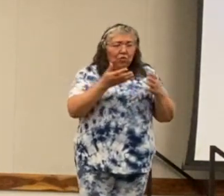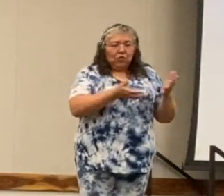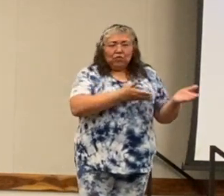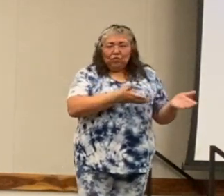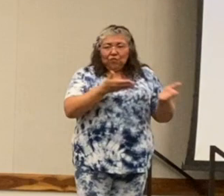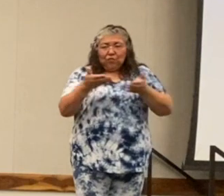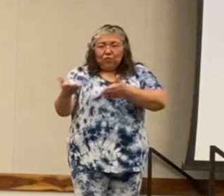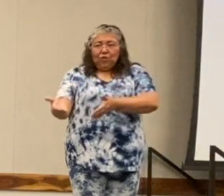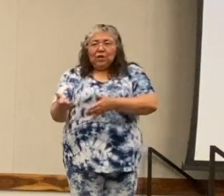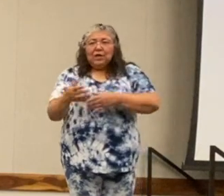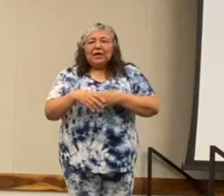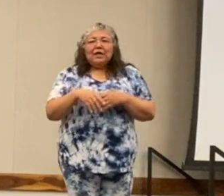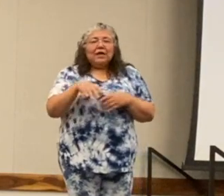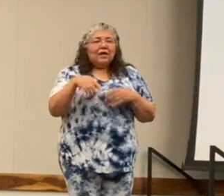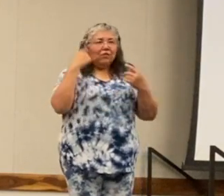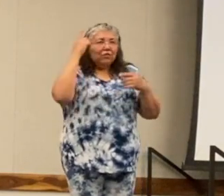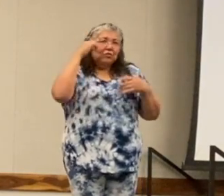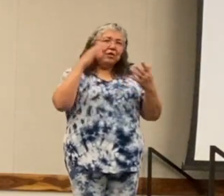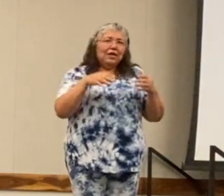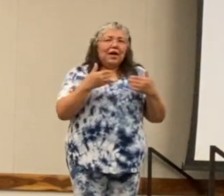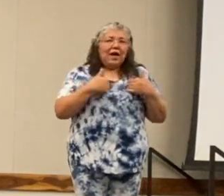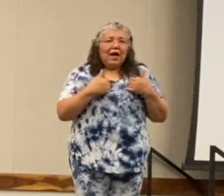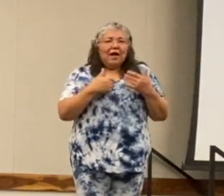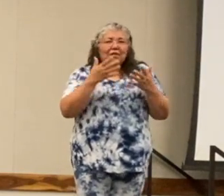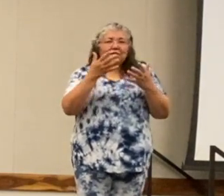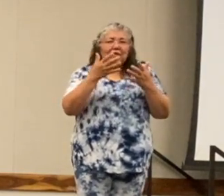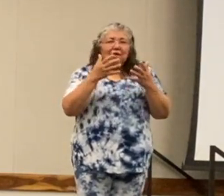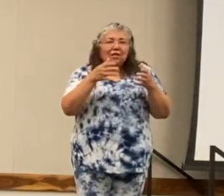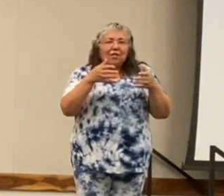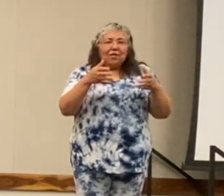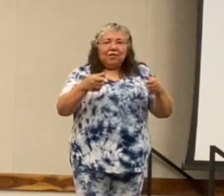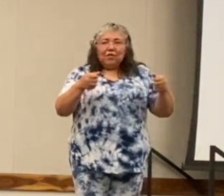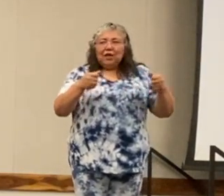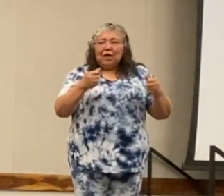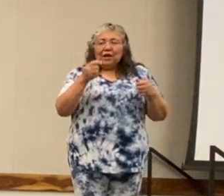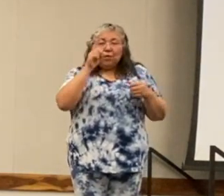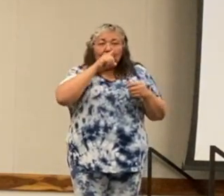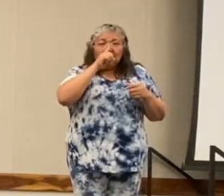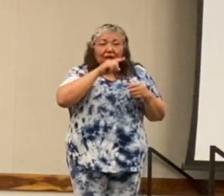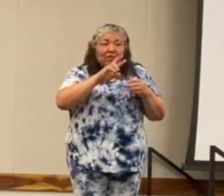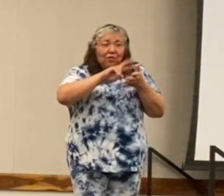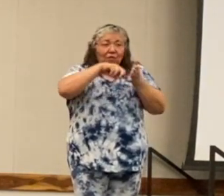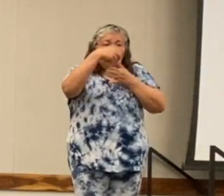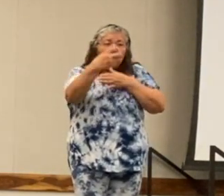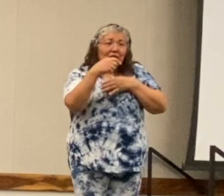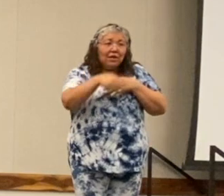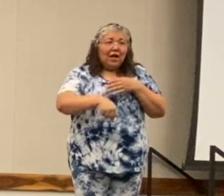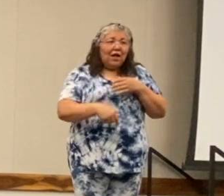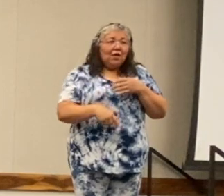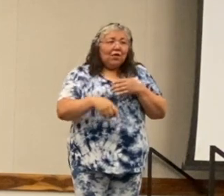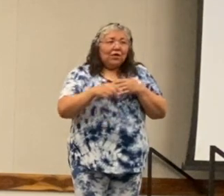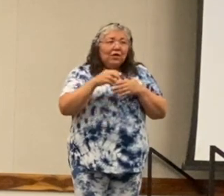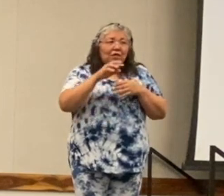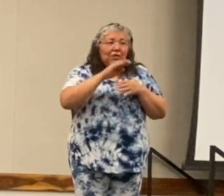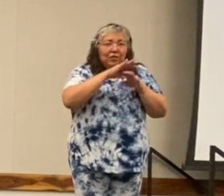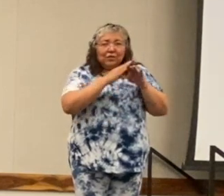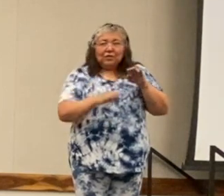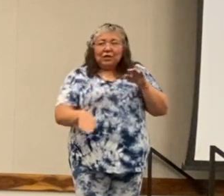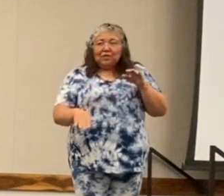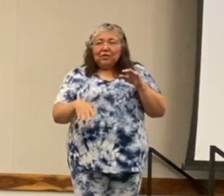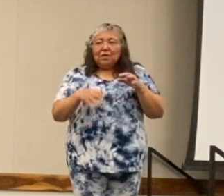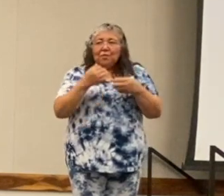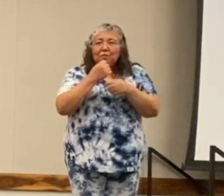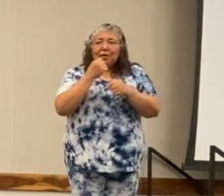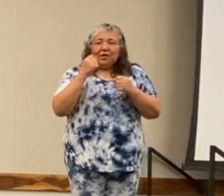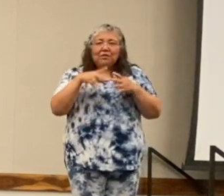is kind of a goofball, so he's carrying the laundry downstairs for my mom, and he pretends to fall down the stairs, right? And he makes this obscene